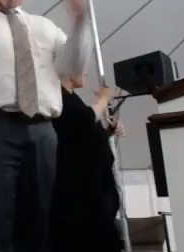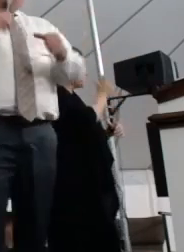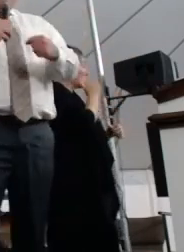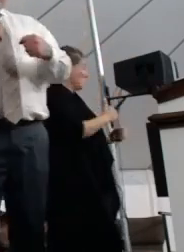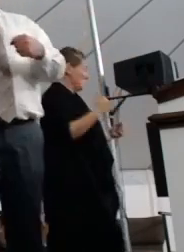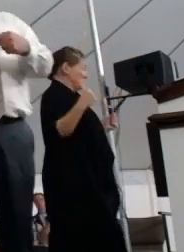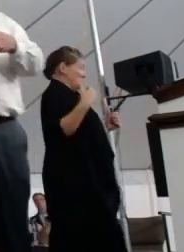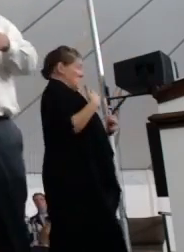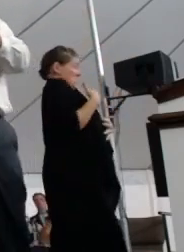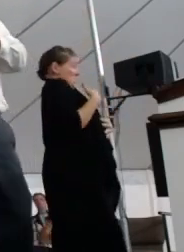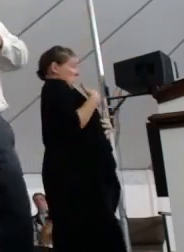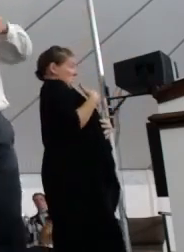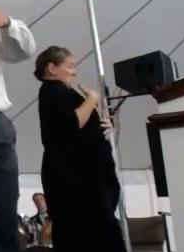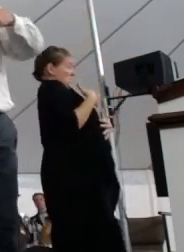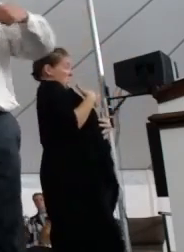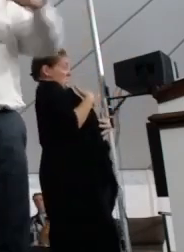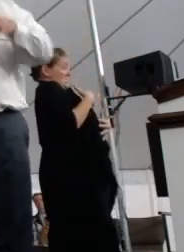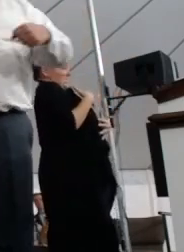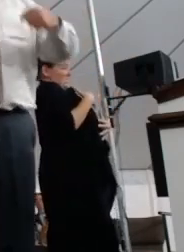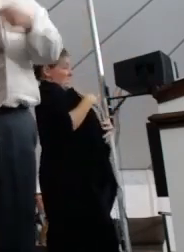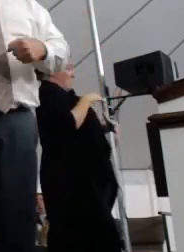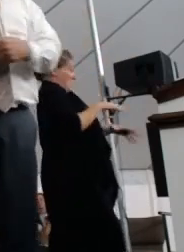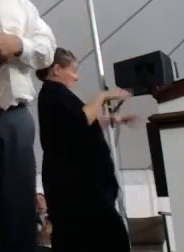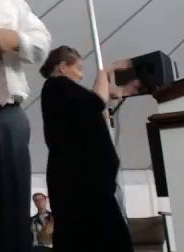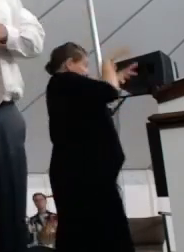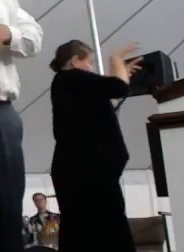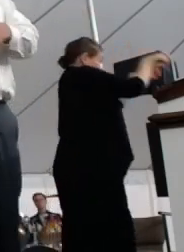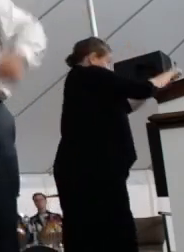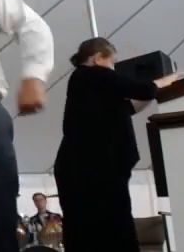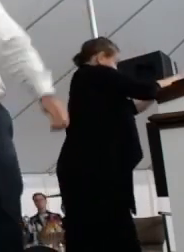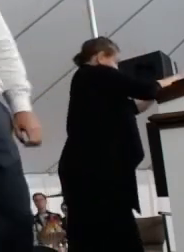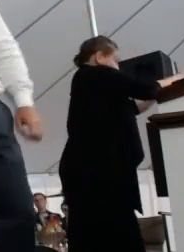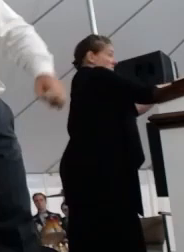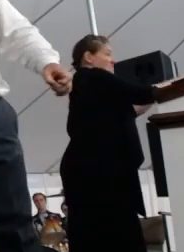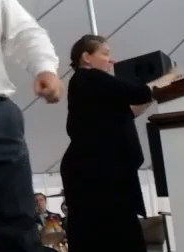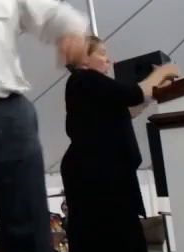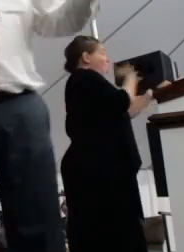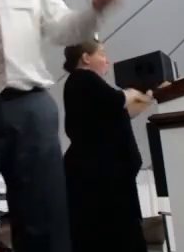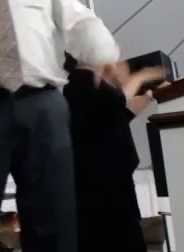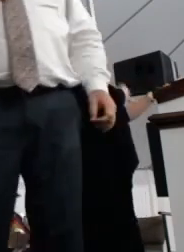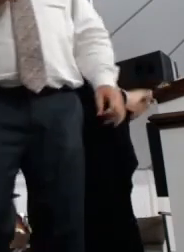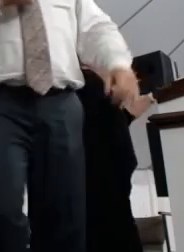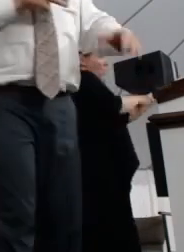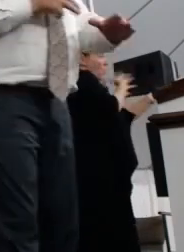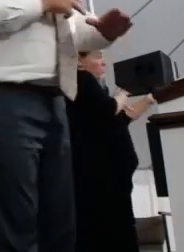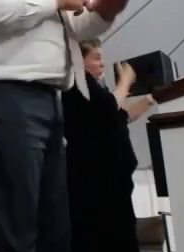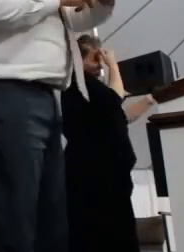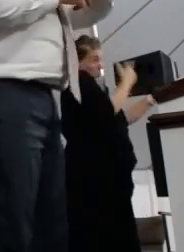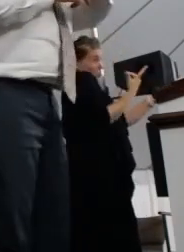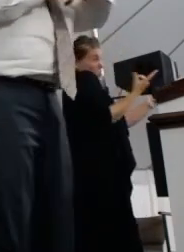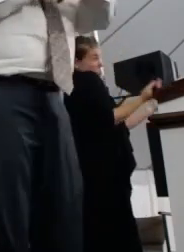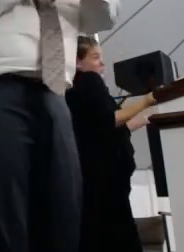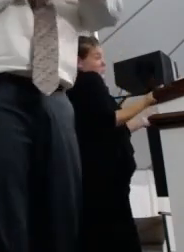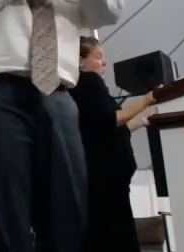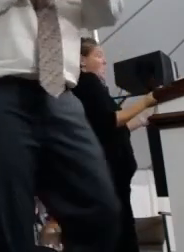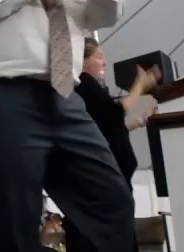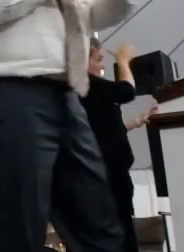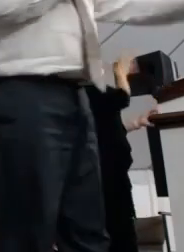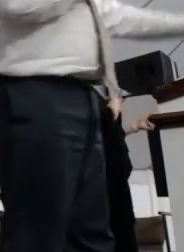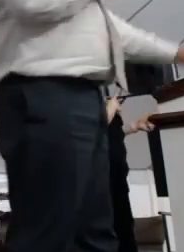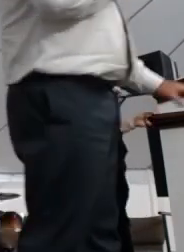she gripped to the man's clothing, not knowing what else to do as he began to